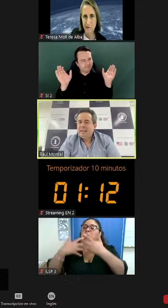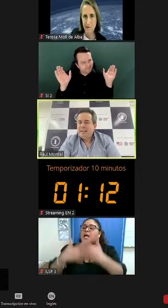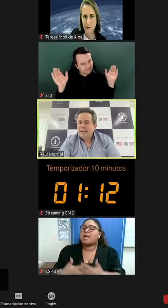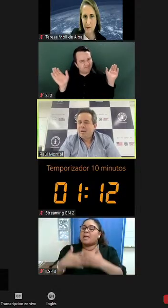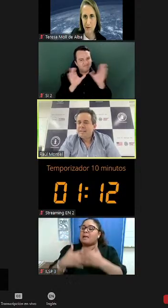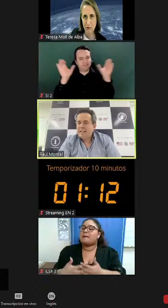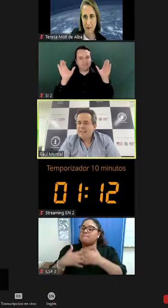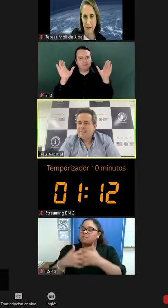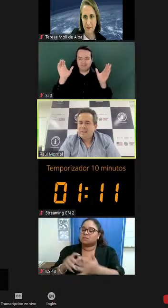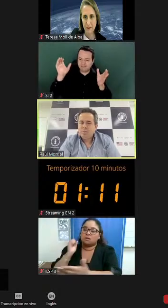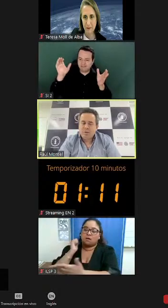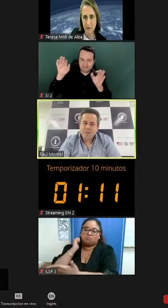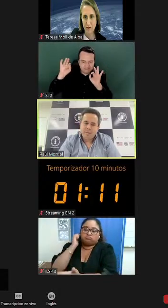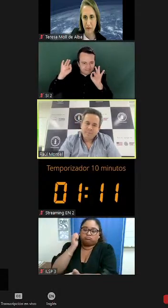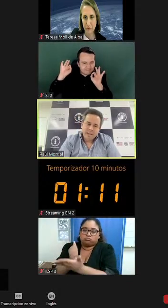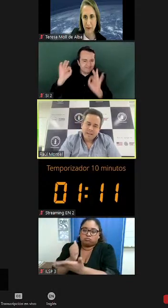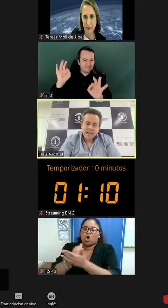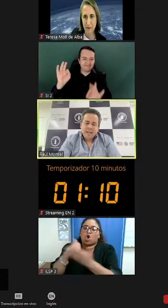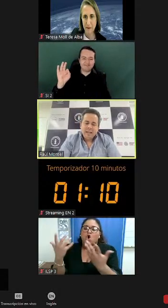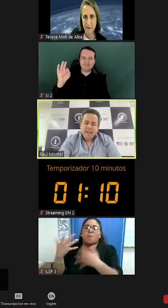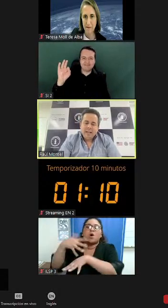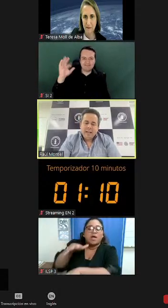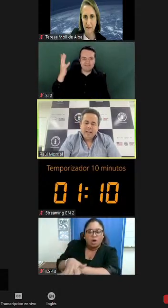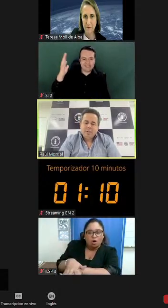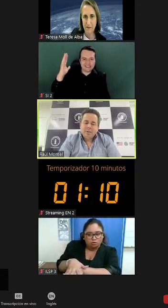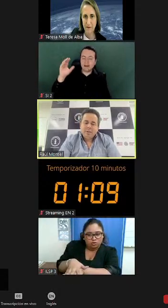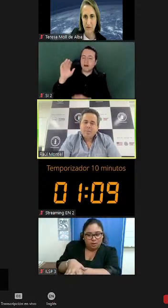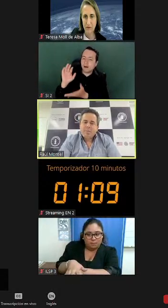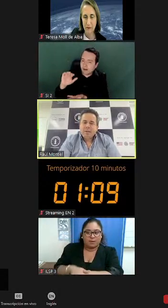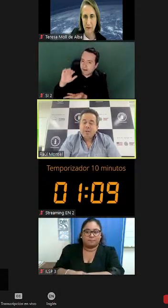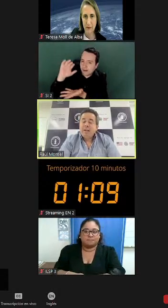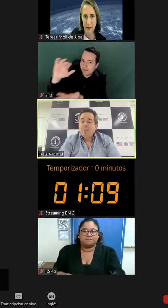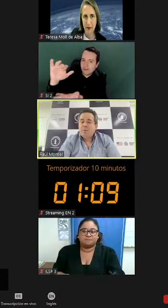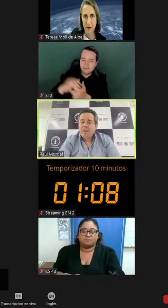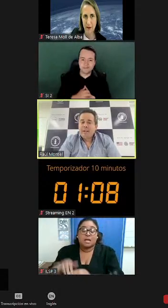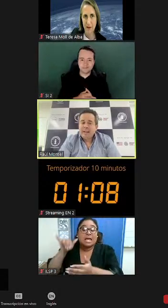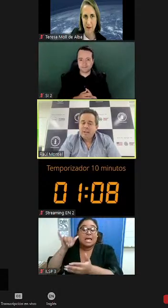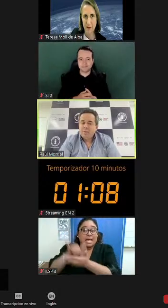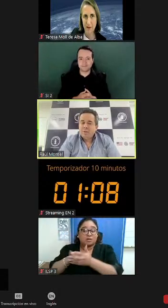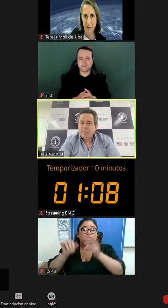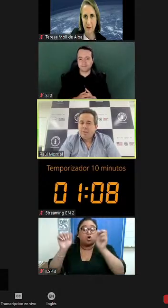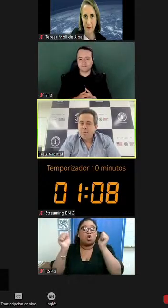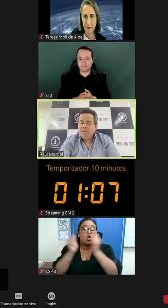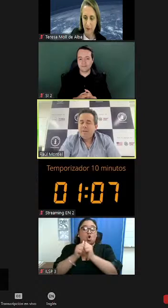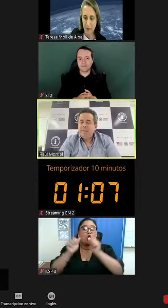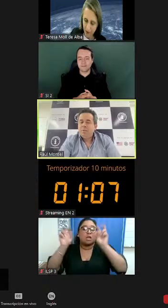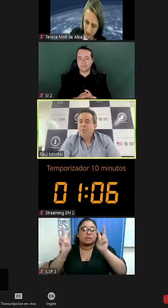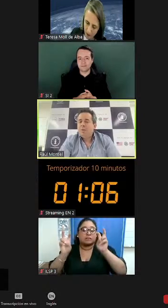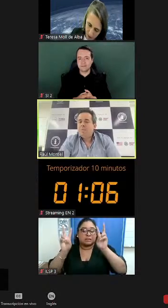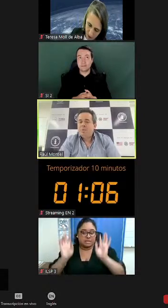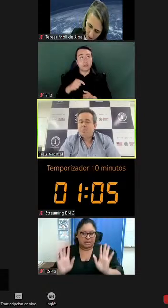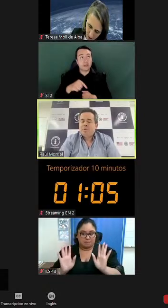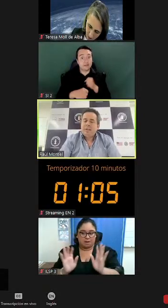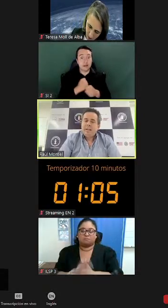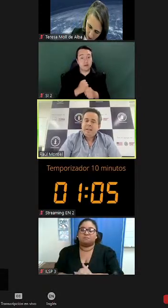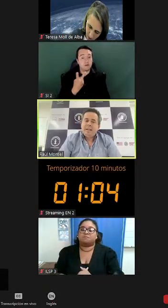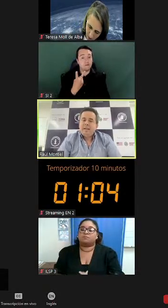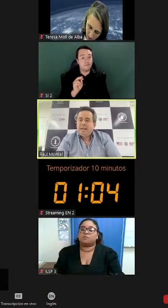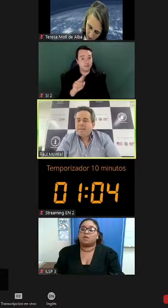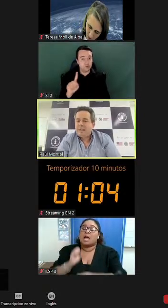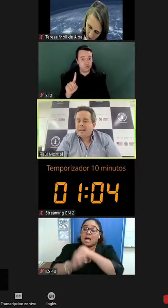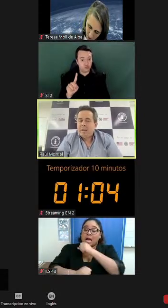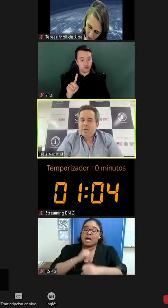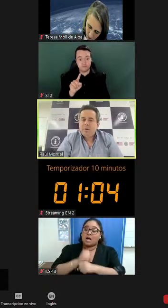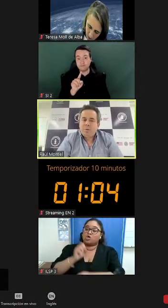once they have this they can be actually acknowledged as with this inclusive excellence and so this